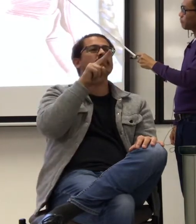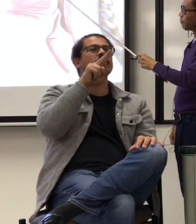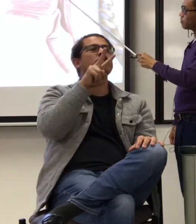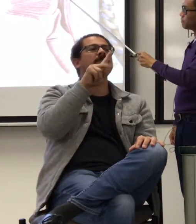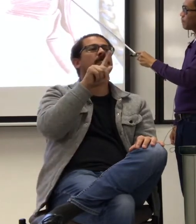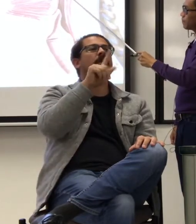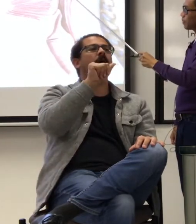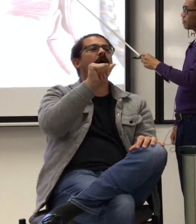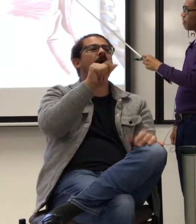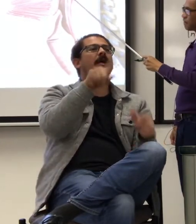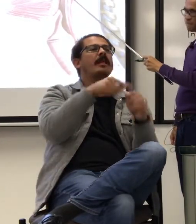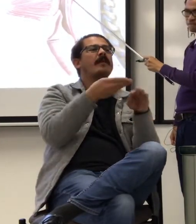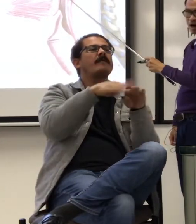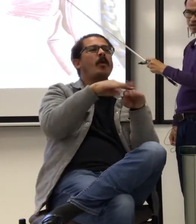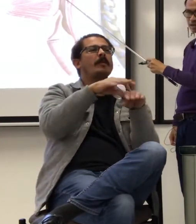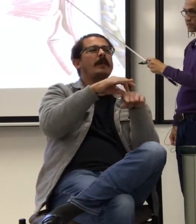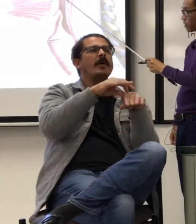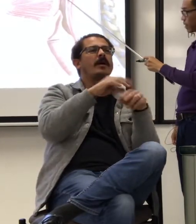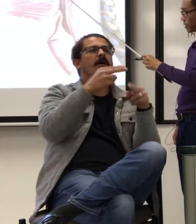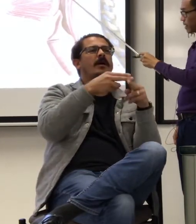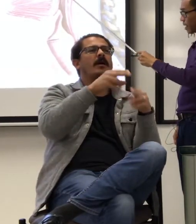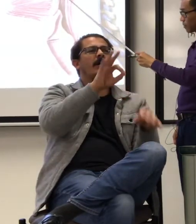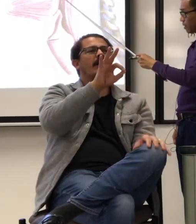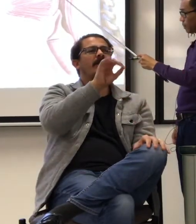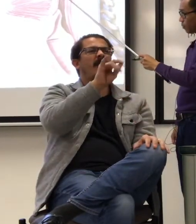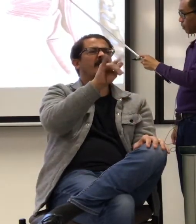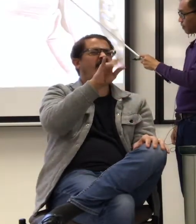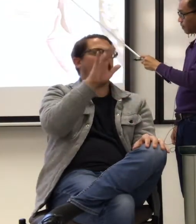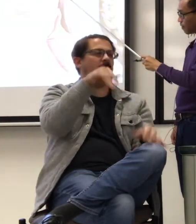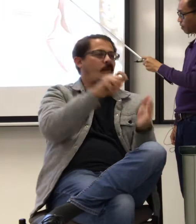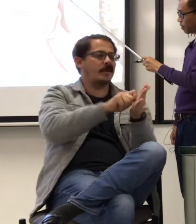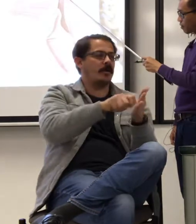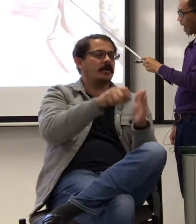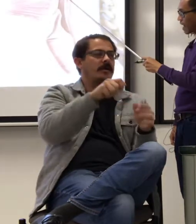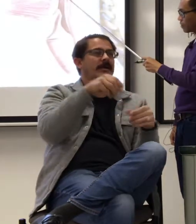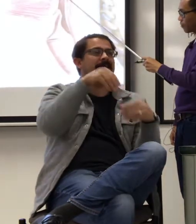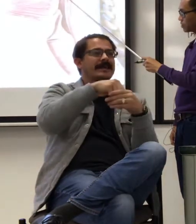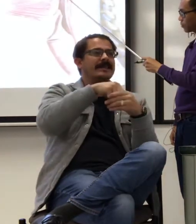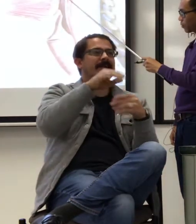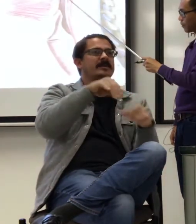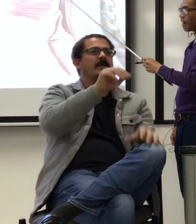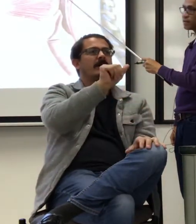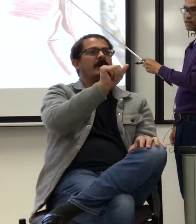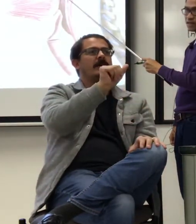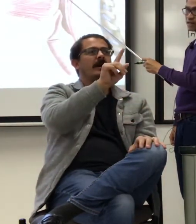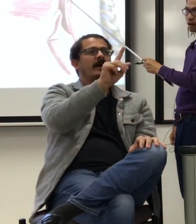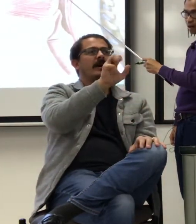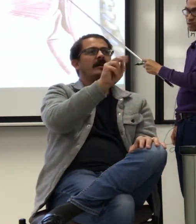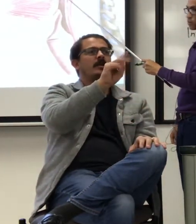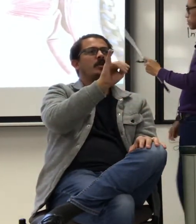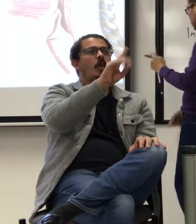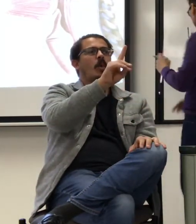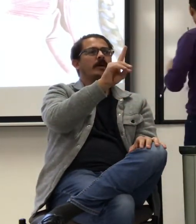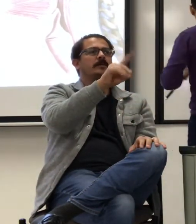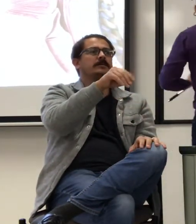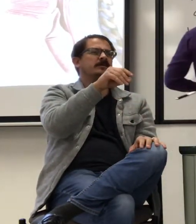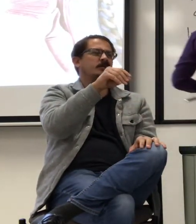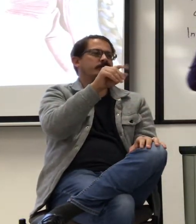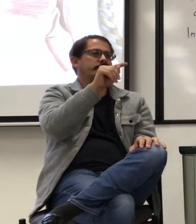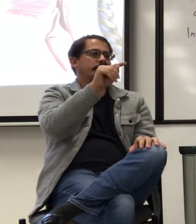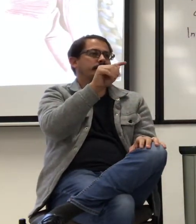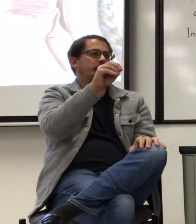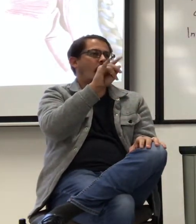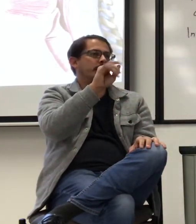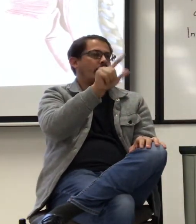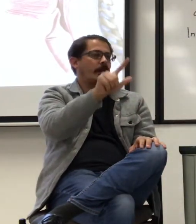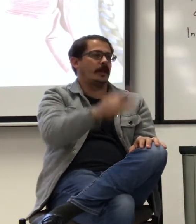little fold of membrane called the fauces. I'll write it down. But within there are your adenoids or your palatine tonsils.